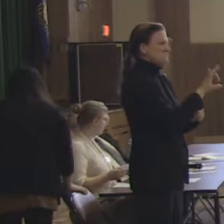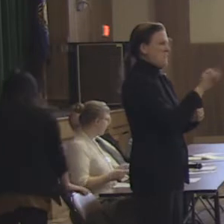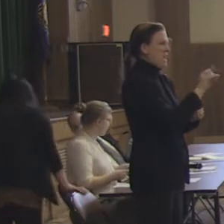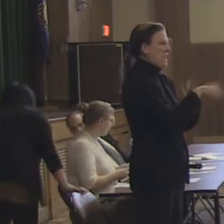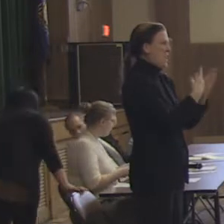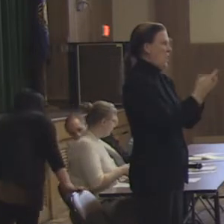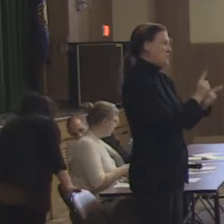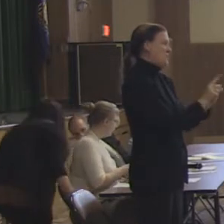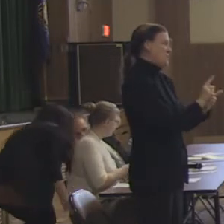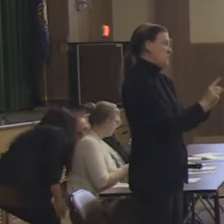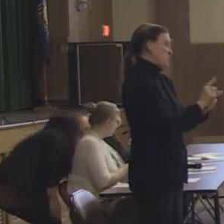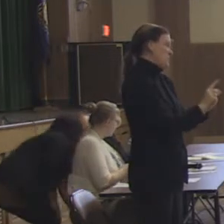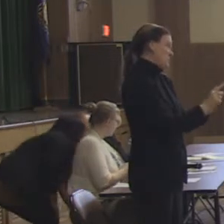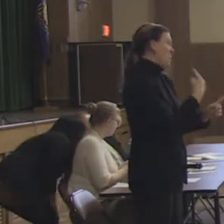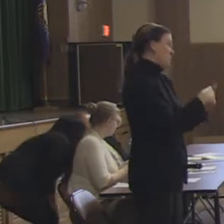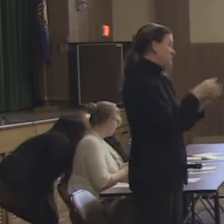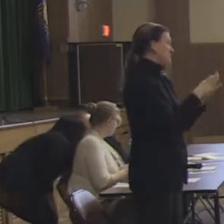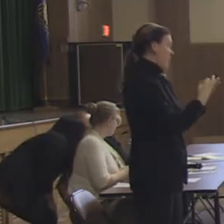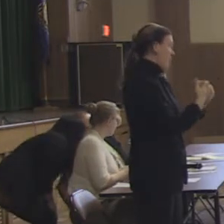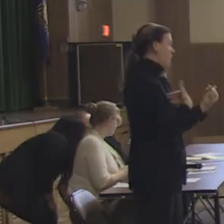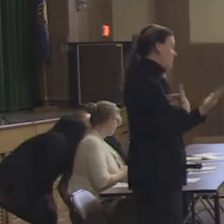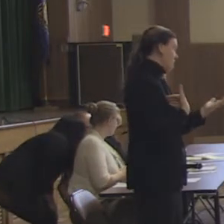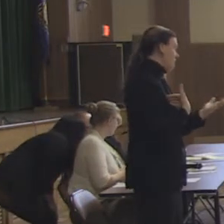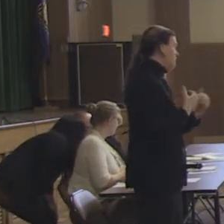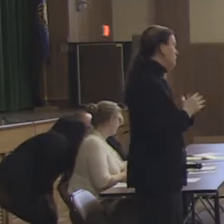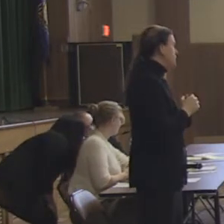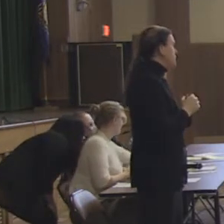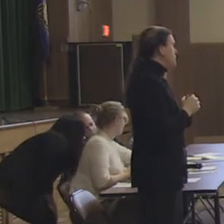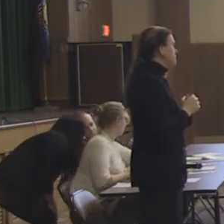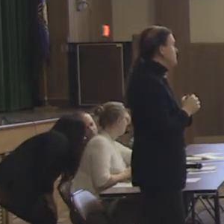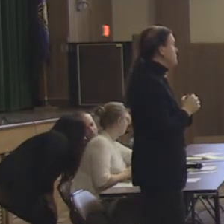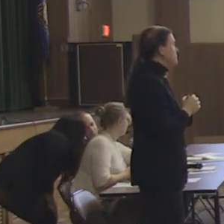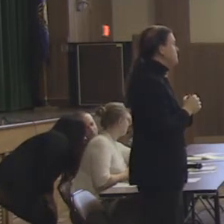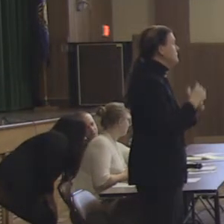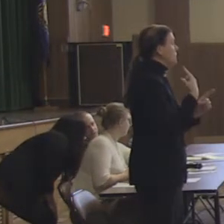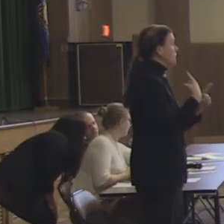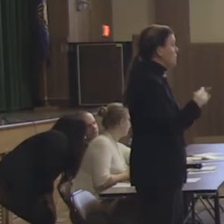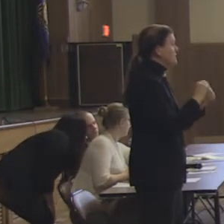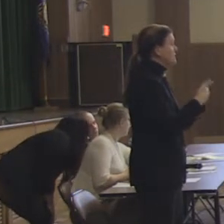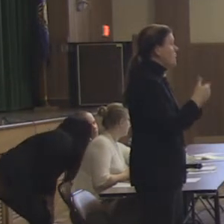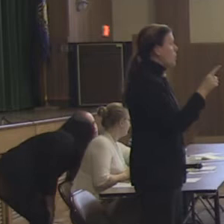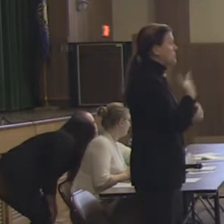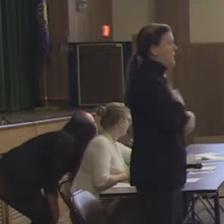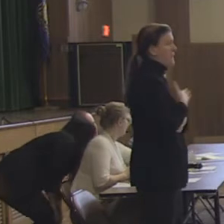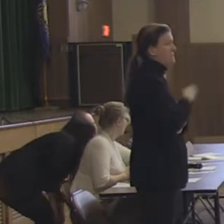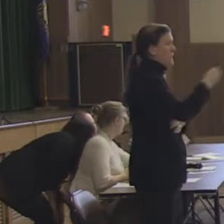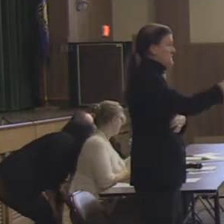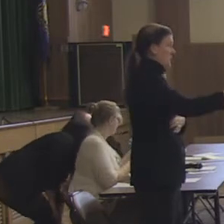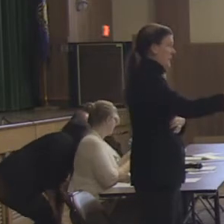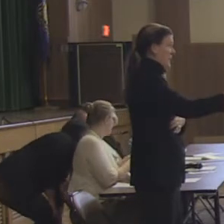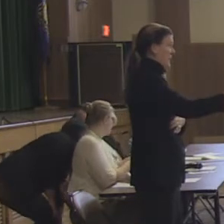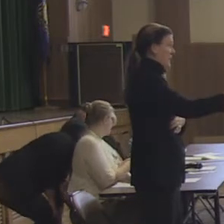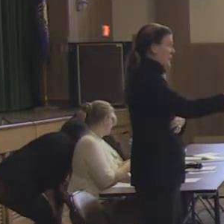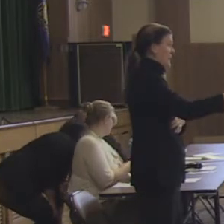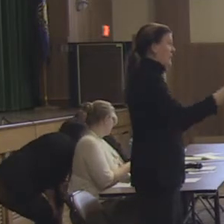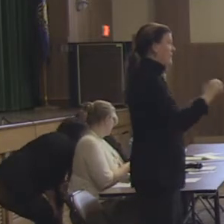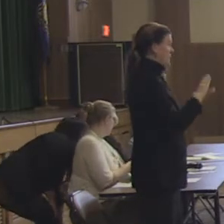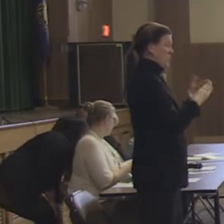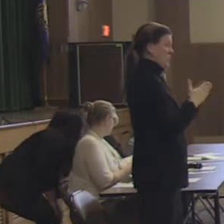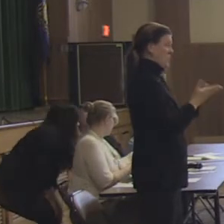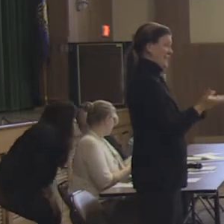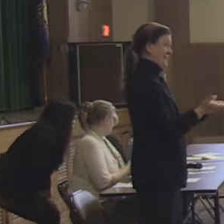okay? And then also the challenges of getting placements, because a lot of places in our